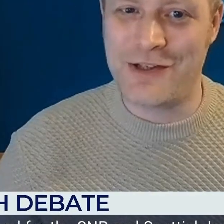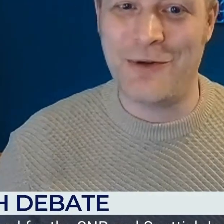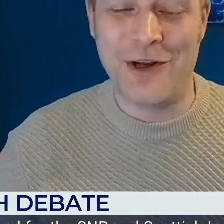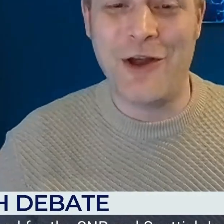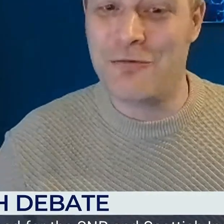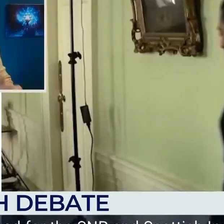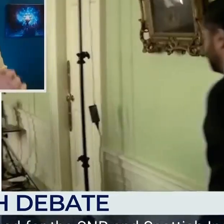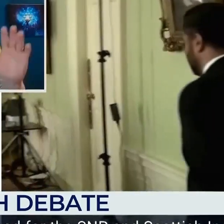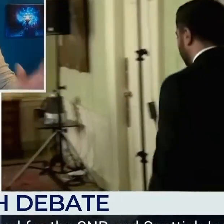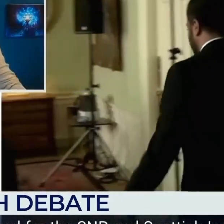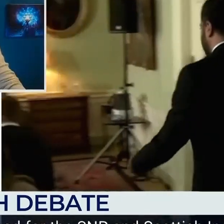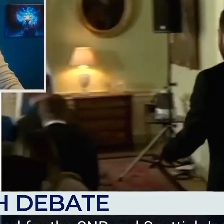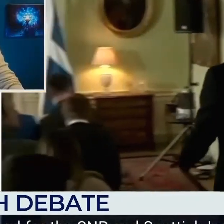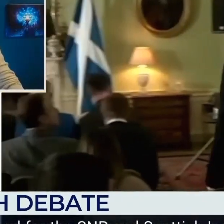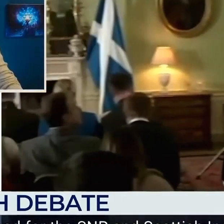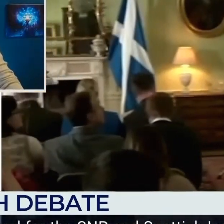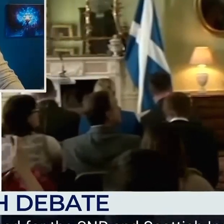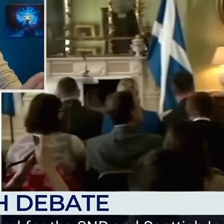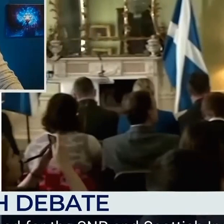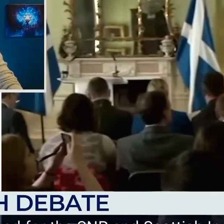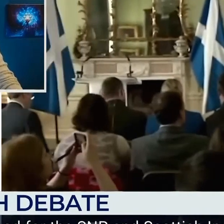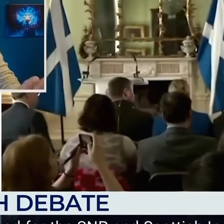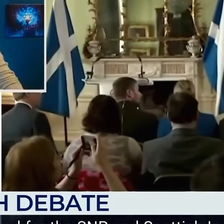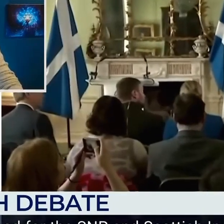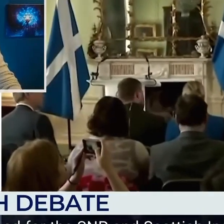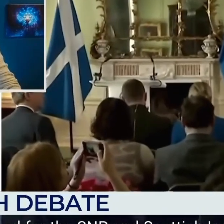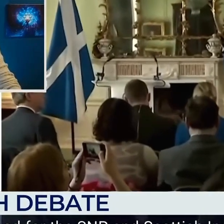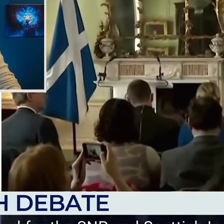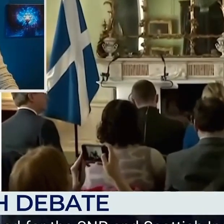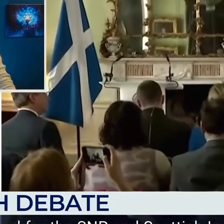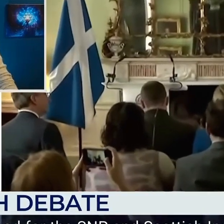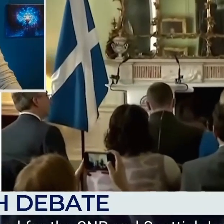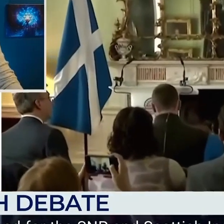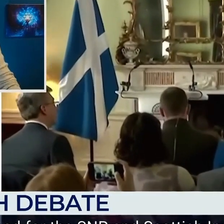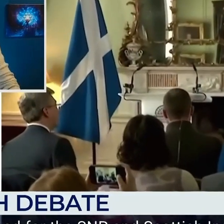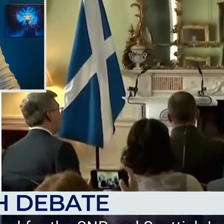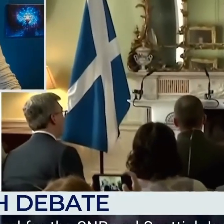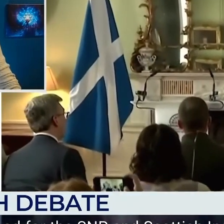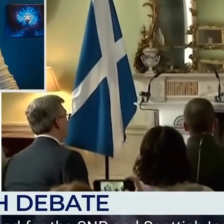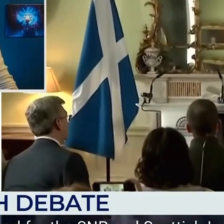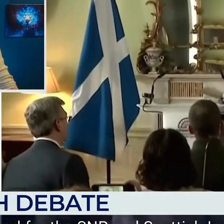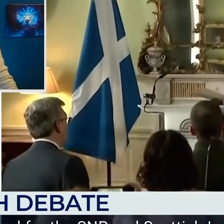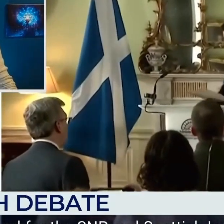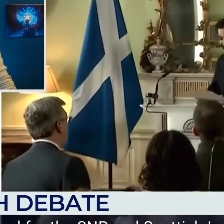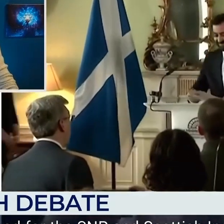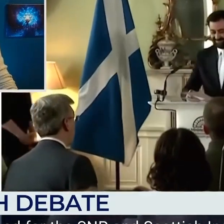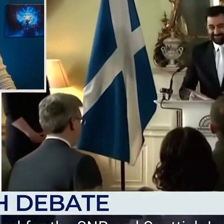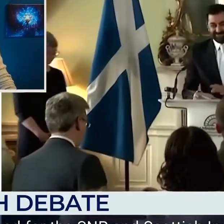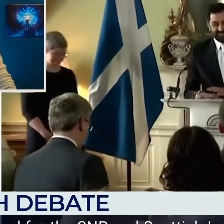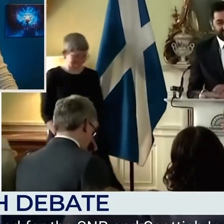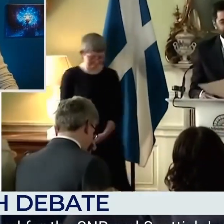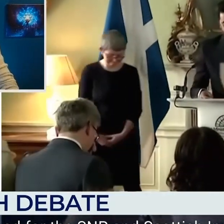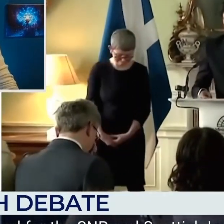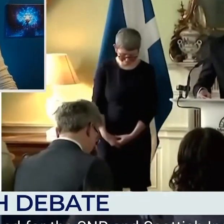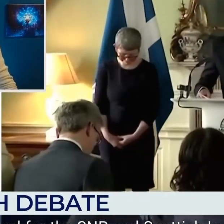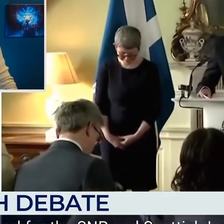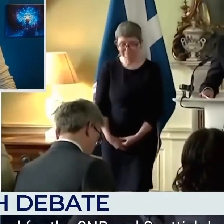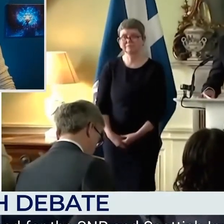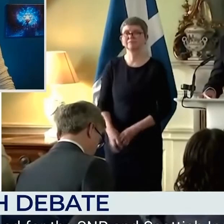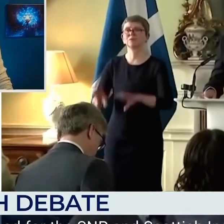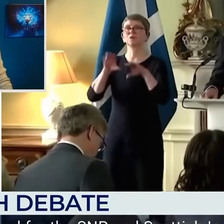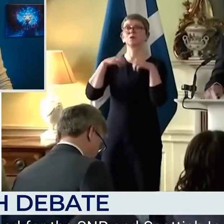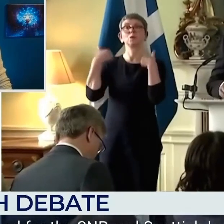gone very soon. And I really do agree with Lizzie and Matthew. There is a wonderfully high chance that Humza